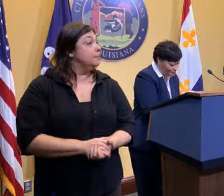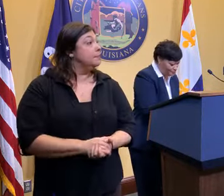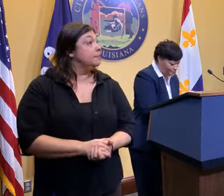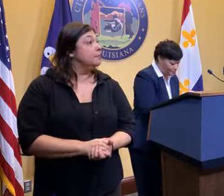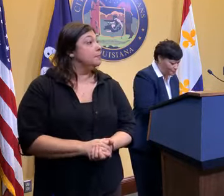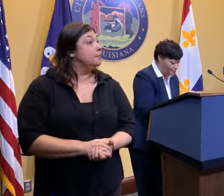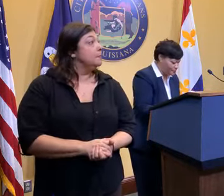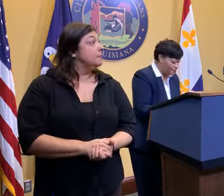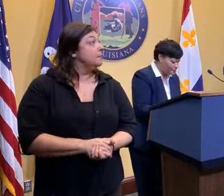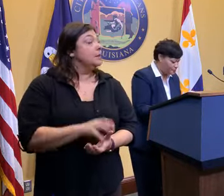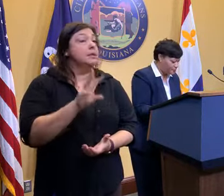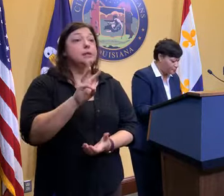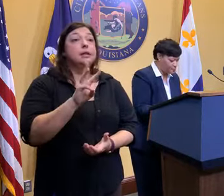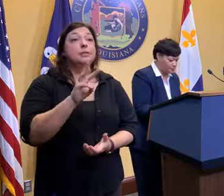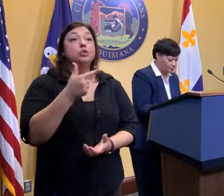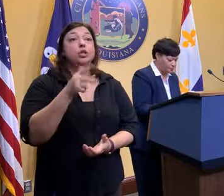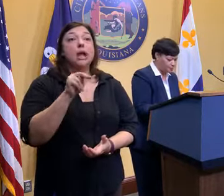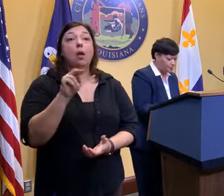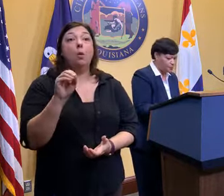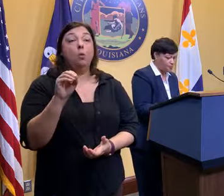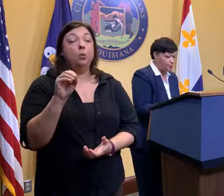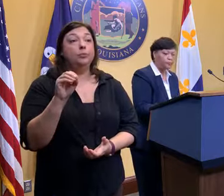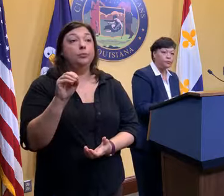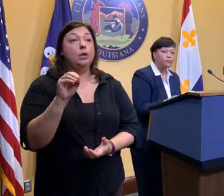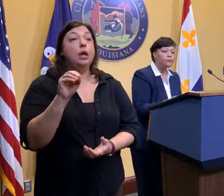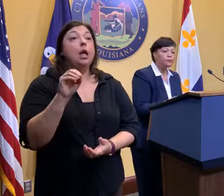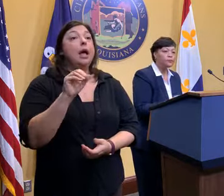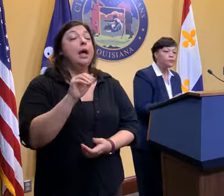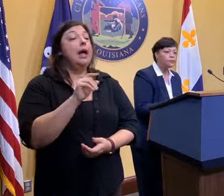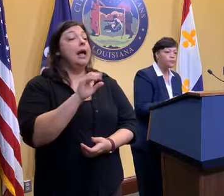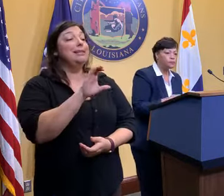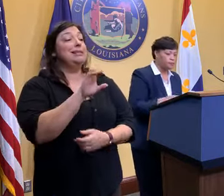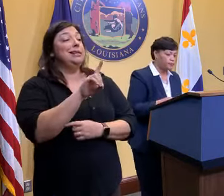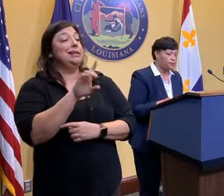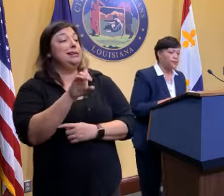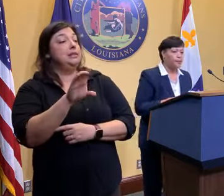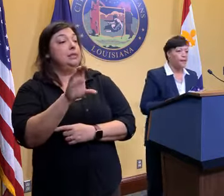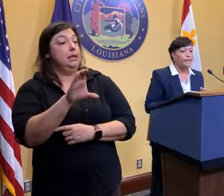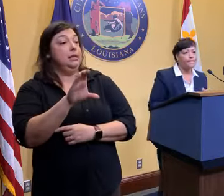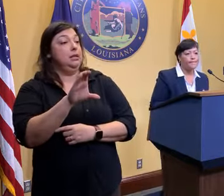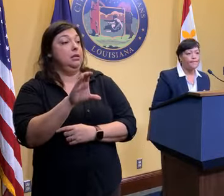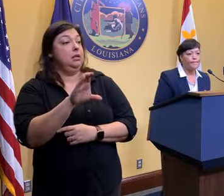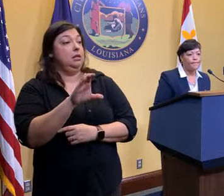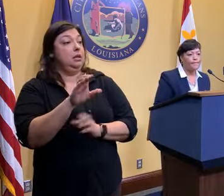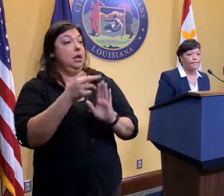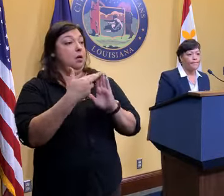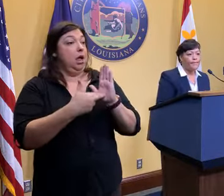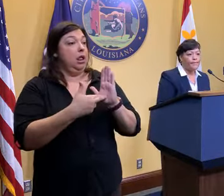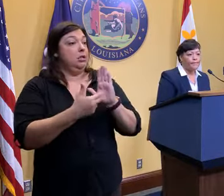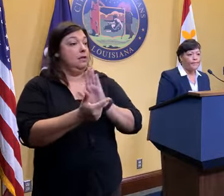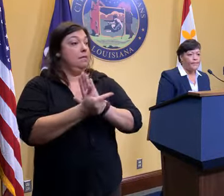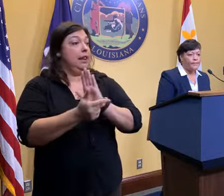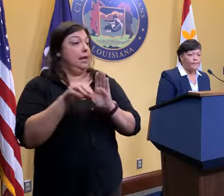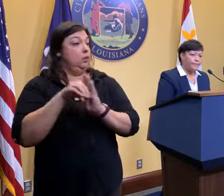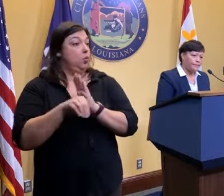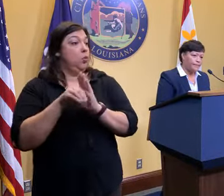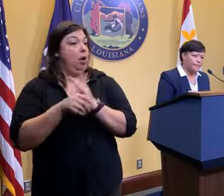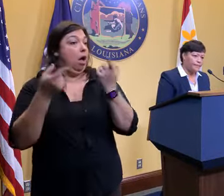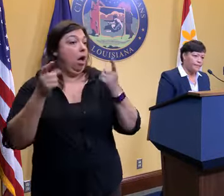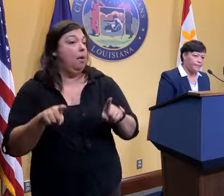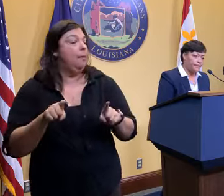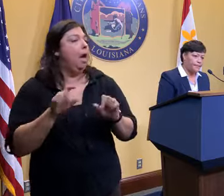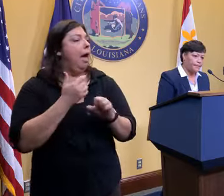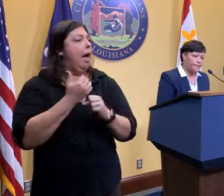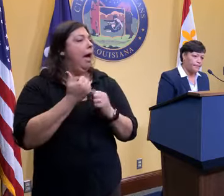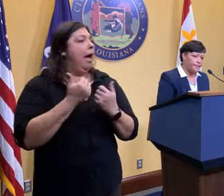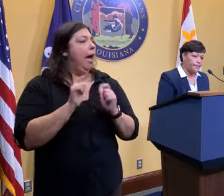Madam Mayor. WGNO. Mayor, if CDC guidelines end up being violated in New Orleans, how will safety